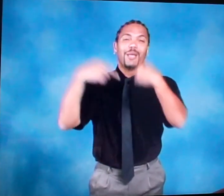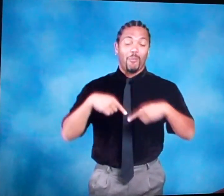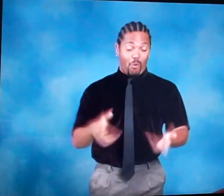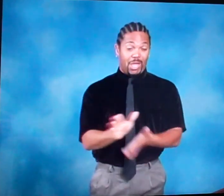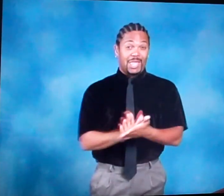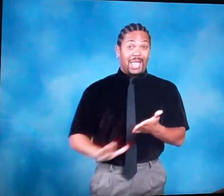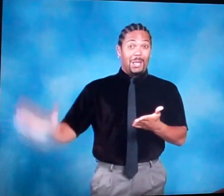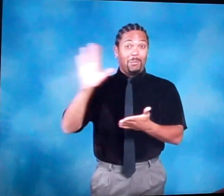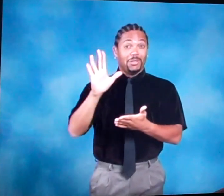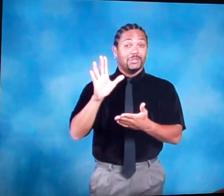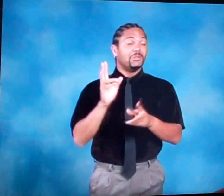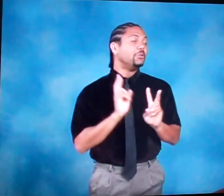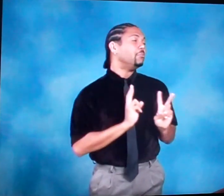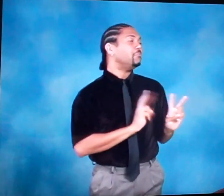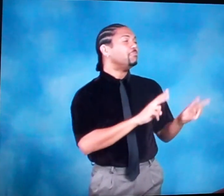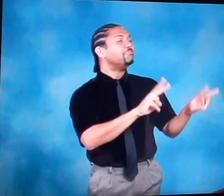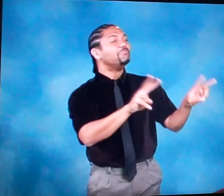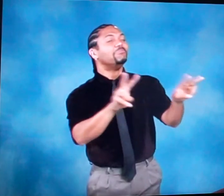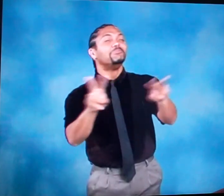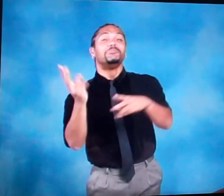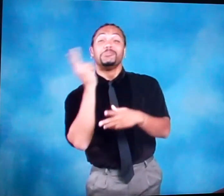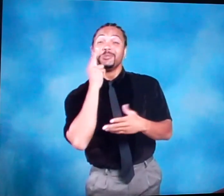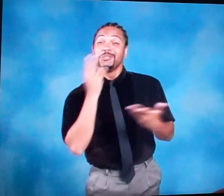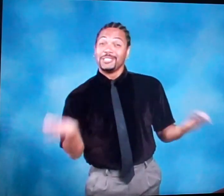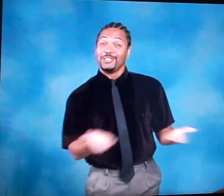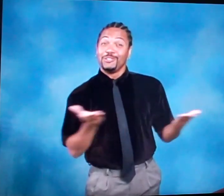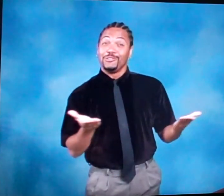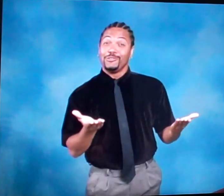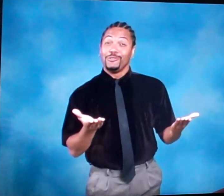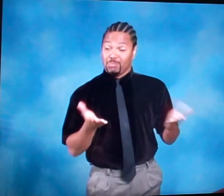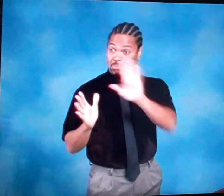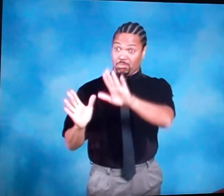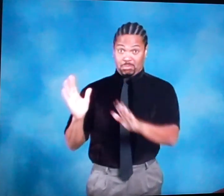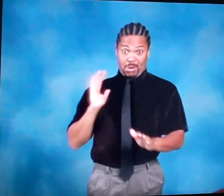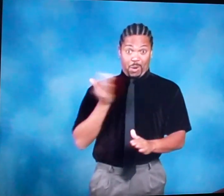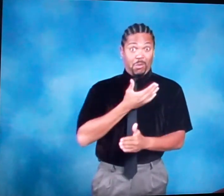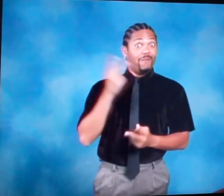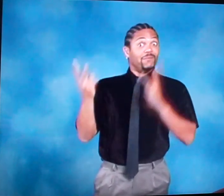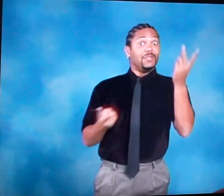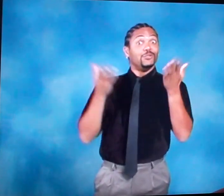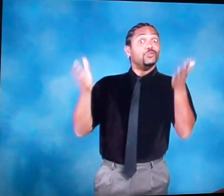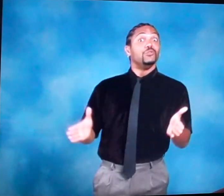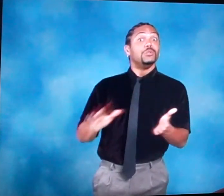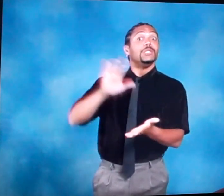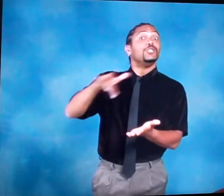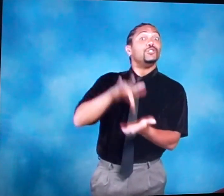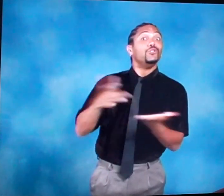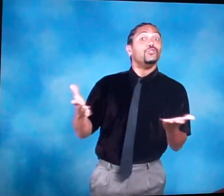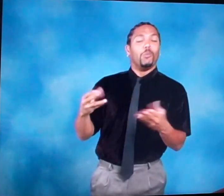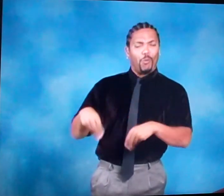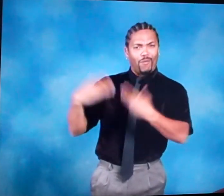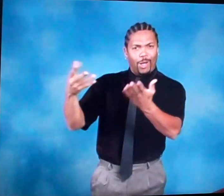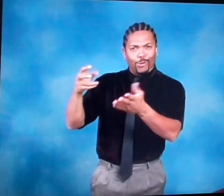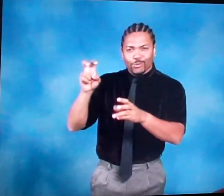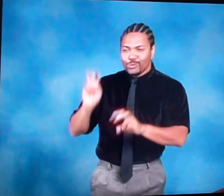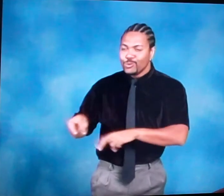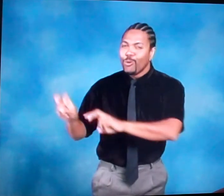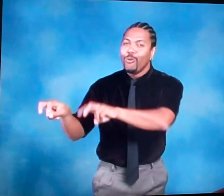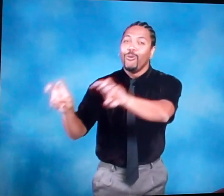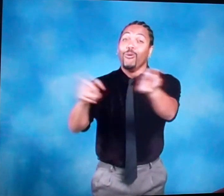going to suggest that you come to the campus, take a look around, and see for yourself. Our visitor center will